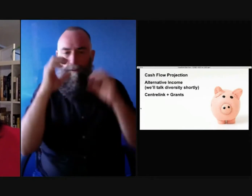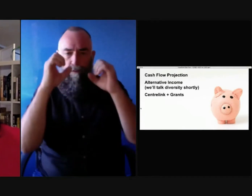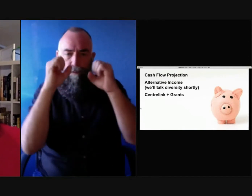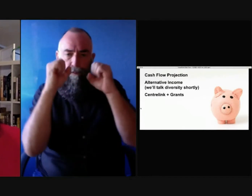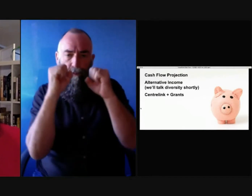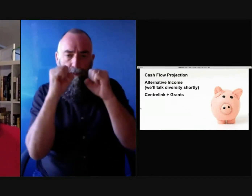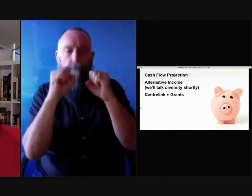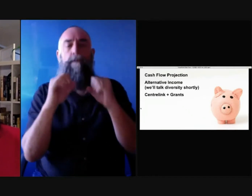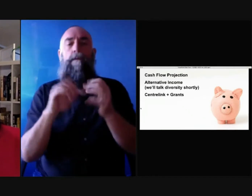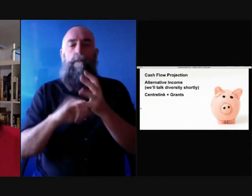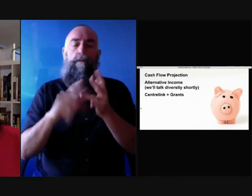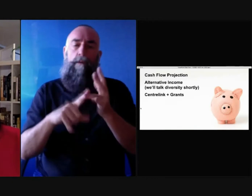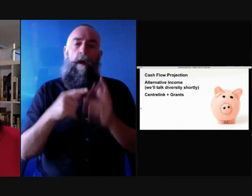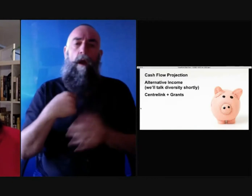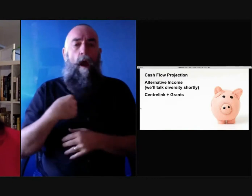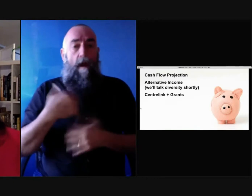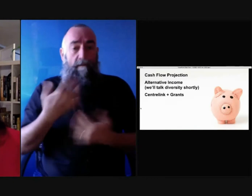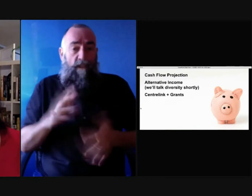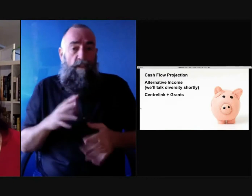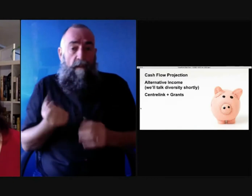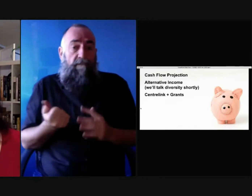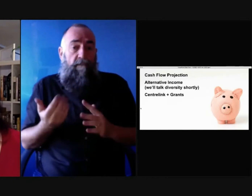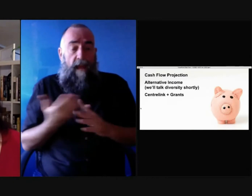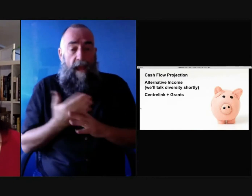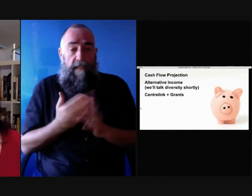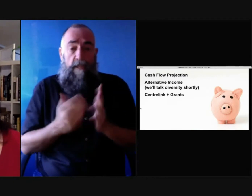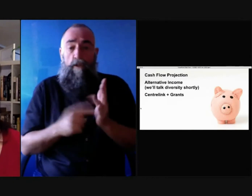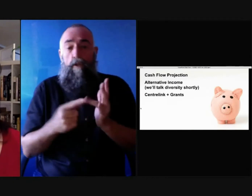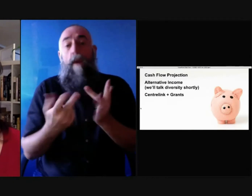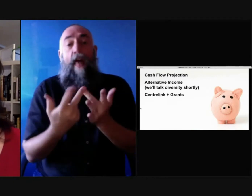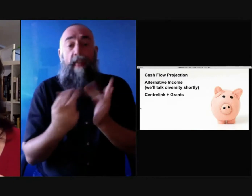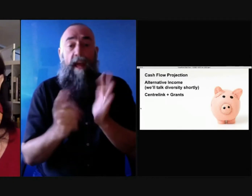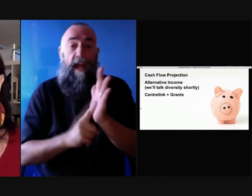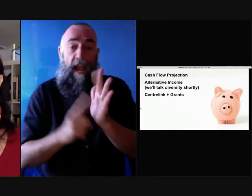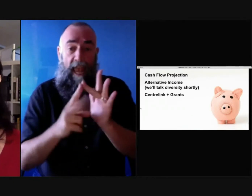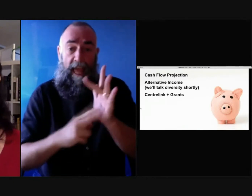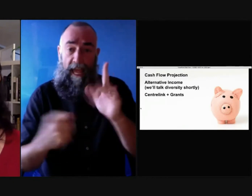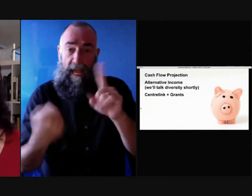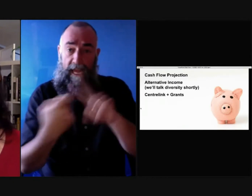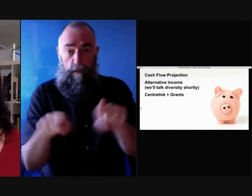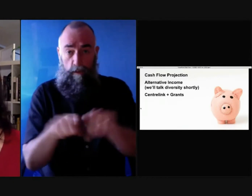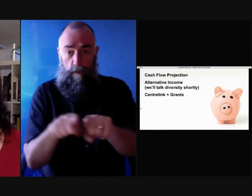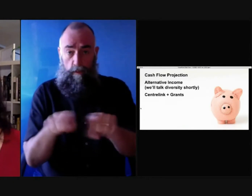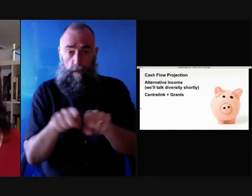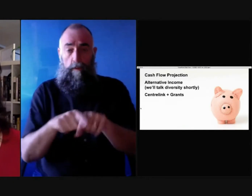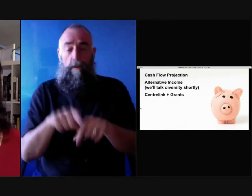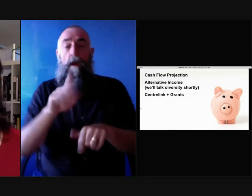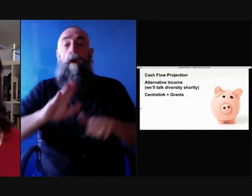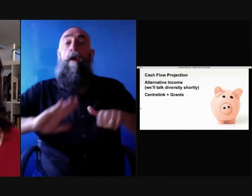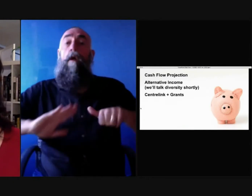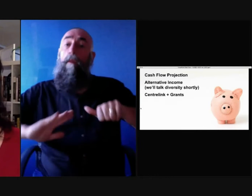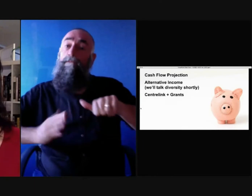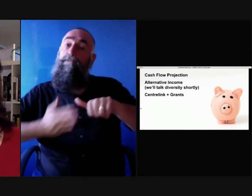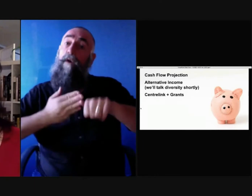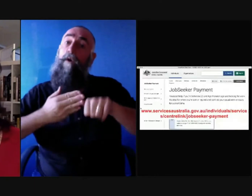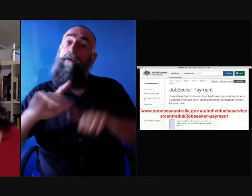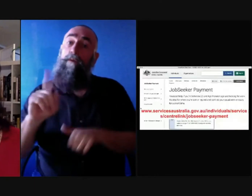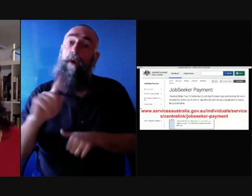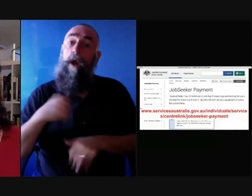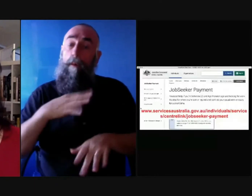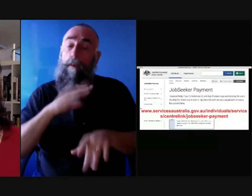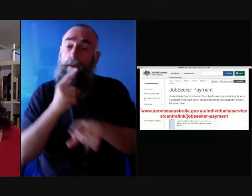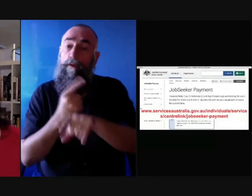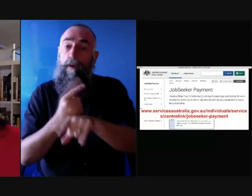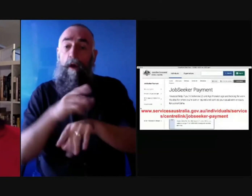the links that I've been mentioning as well. So please just email us. First thing I want to talk about in terms of Centrelink is